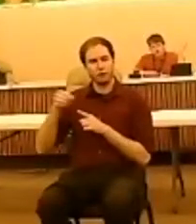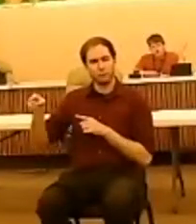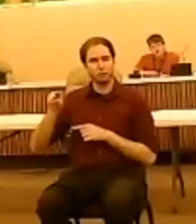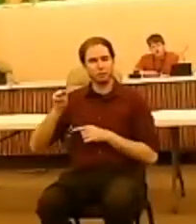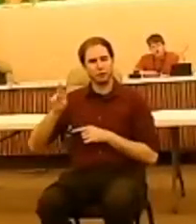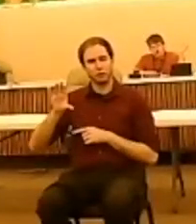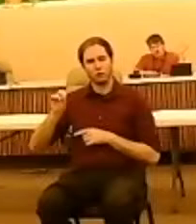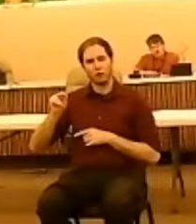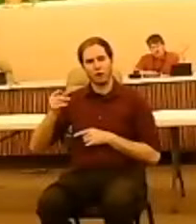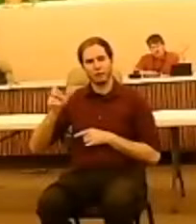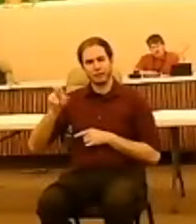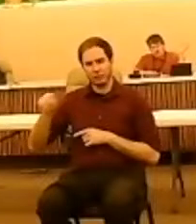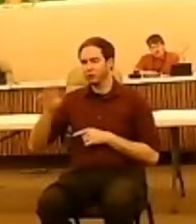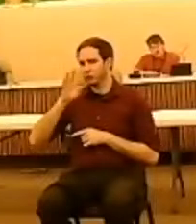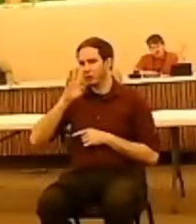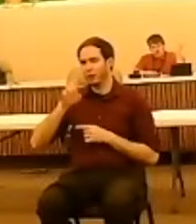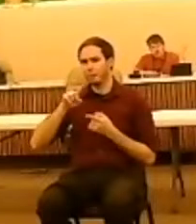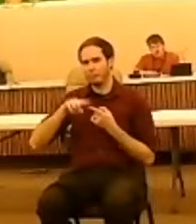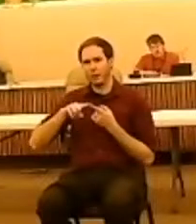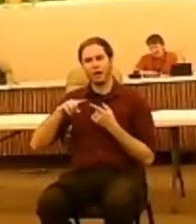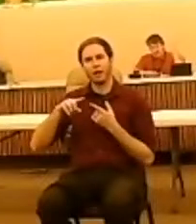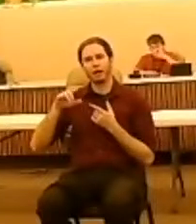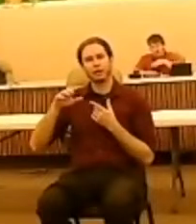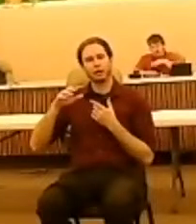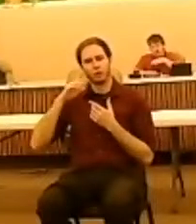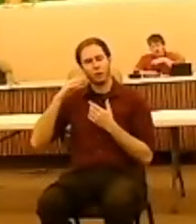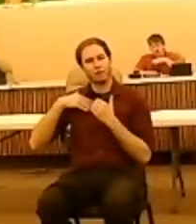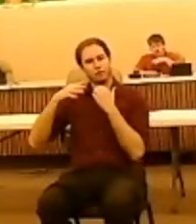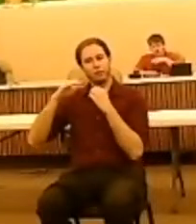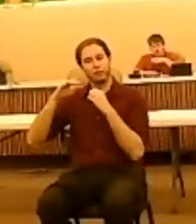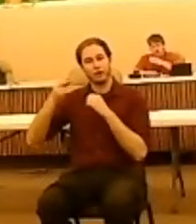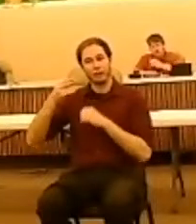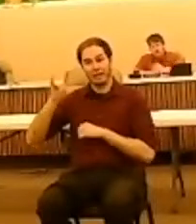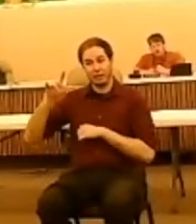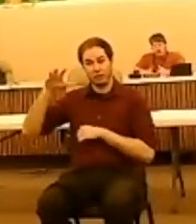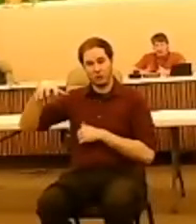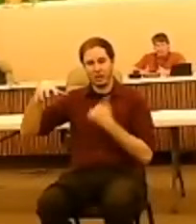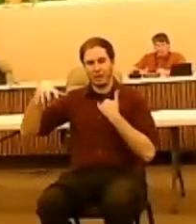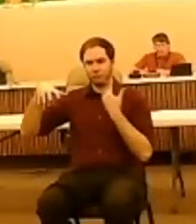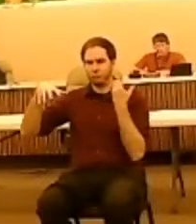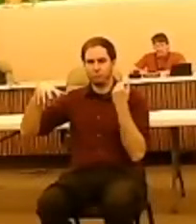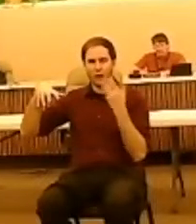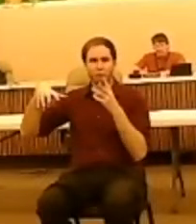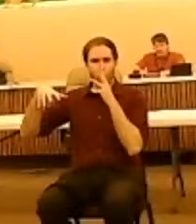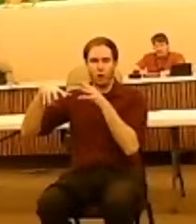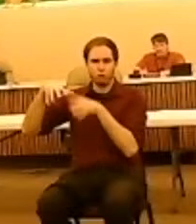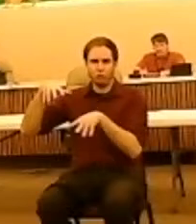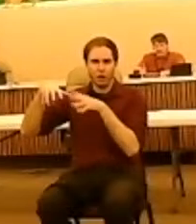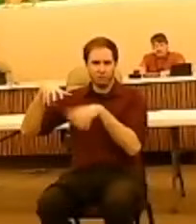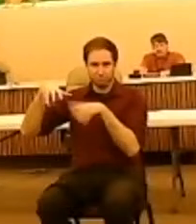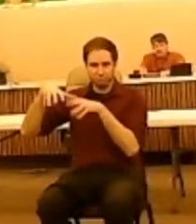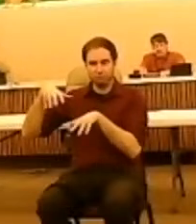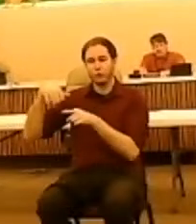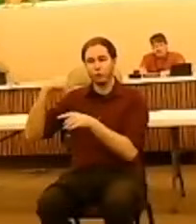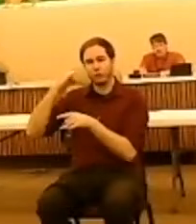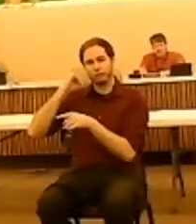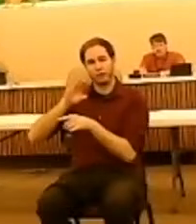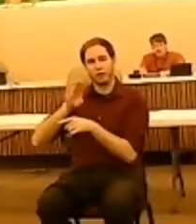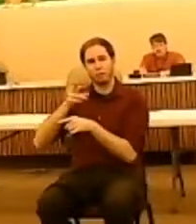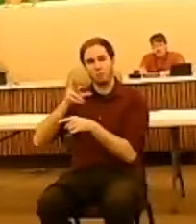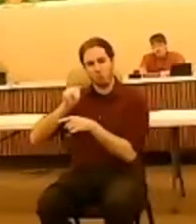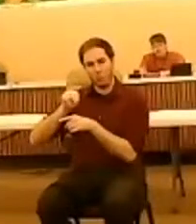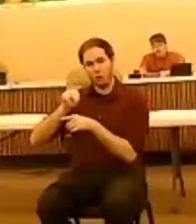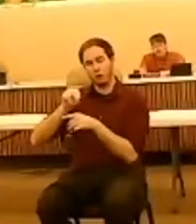he was talking about the amount of runoff that comes down that hill today. We got Obviously the berm, anything east